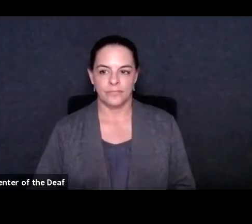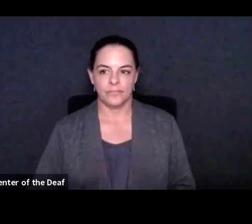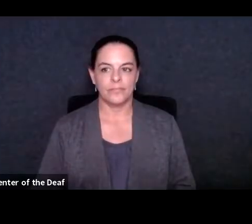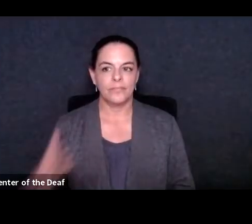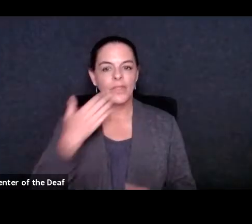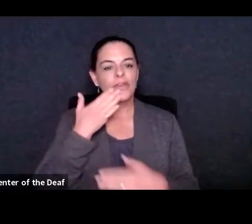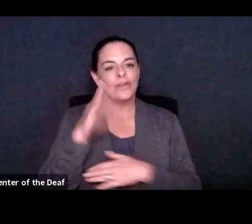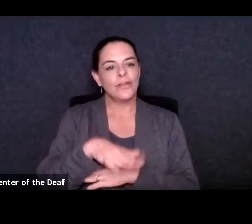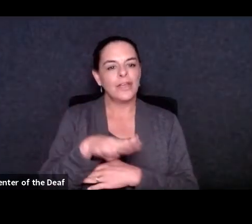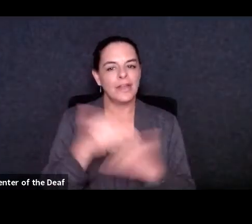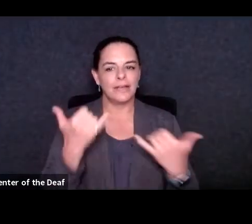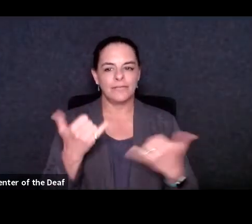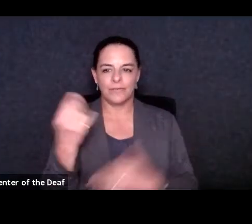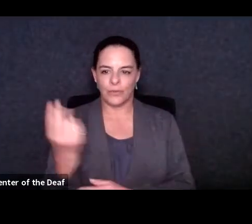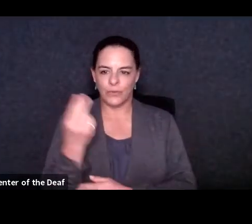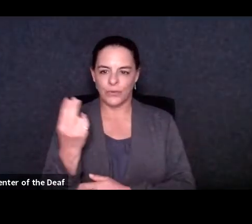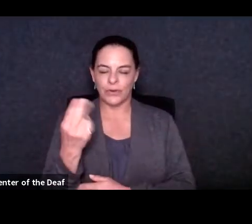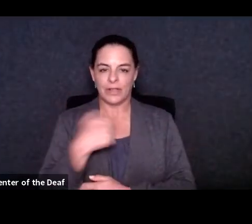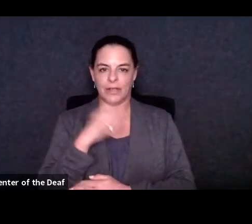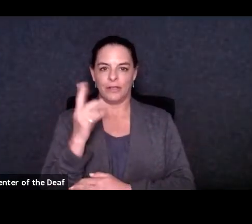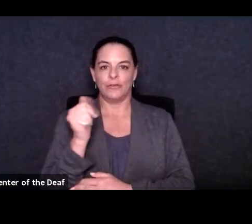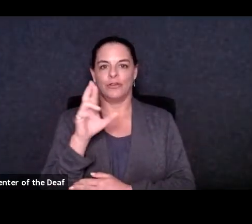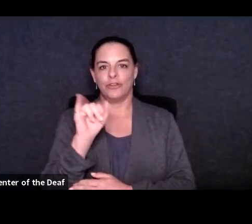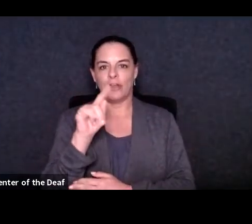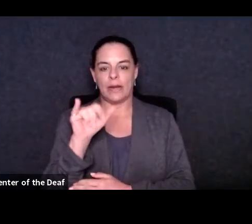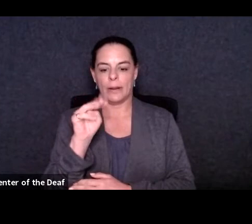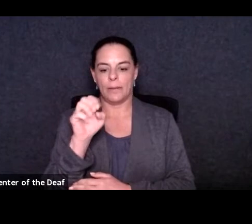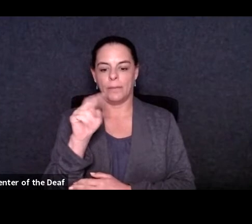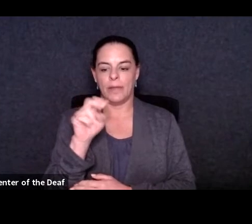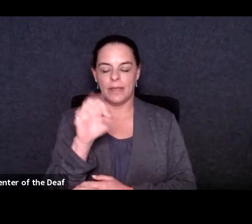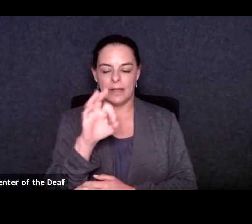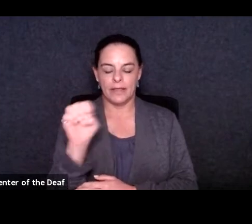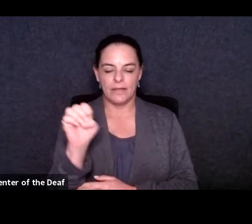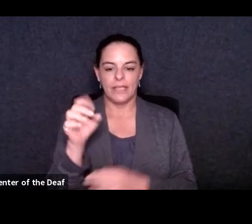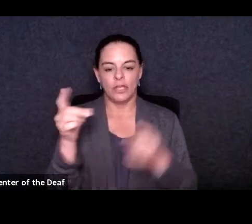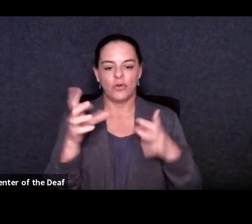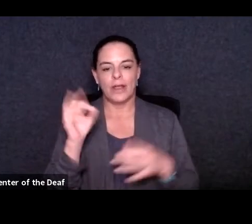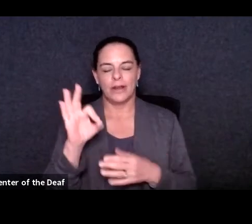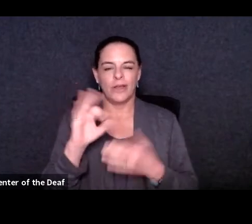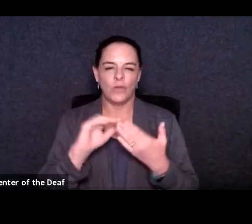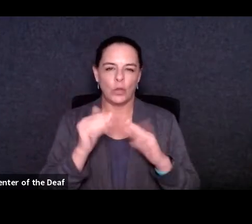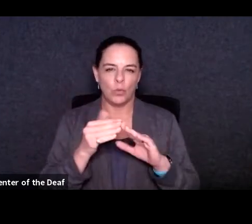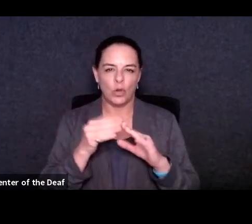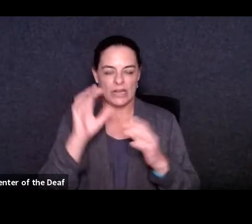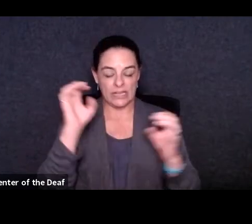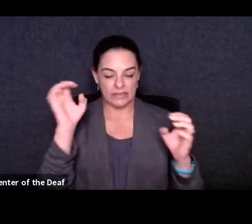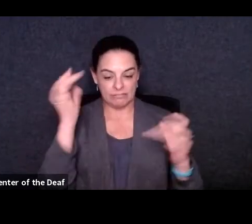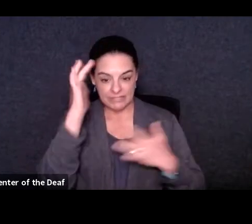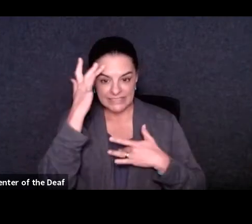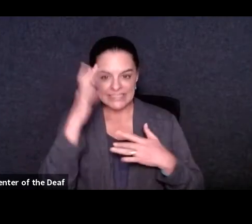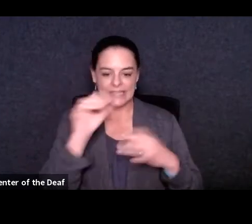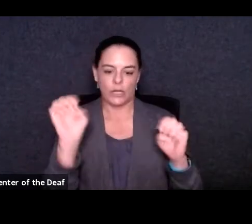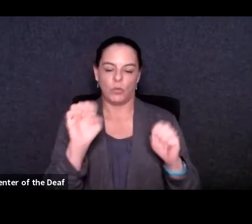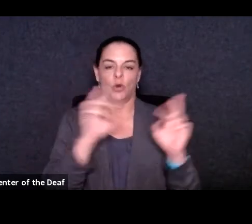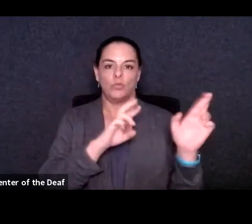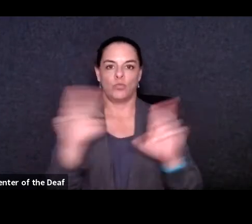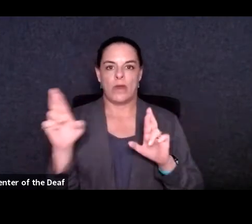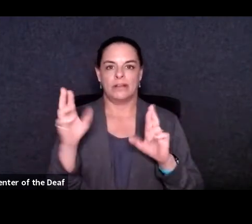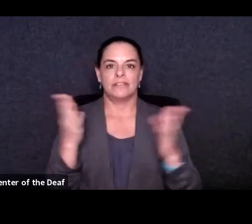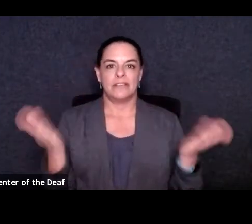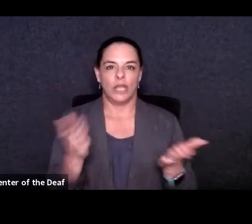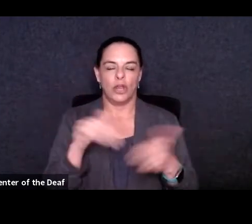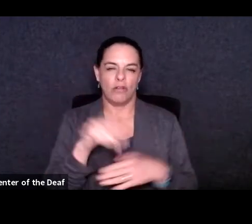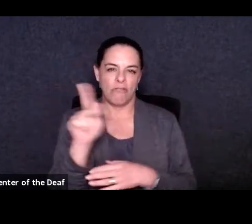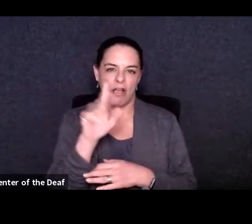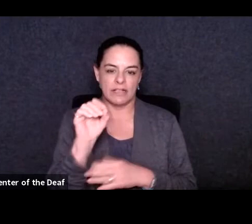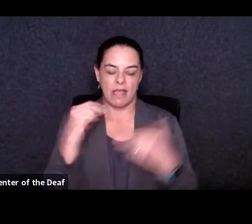Good Thursday afternoon. I'm Charity Menifee, Director of Communicable and Environmental Disease and Emergency Preparedness here at Knox County Health Department.